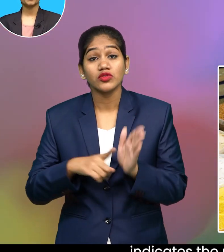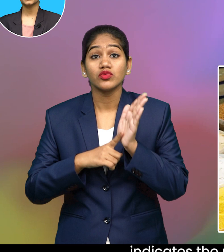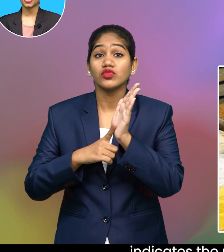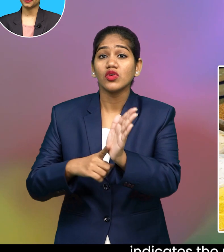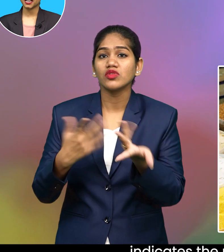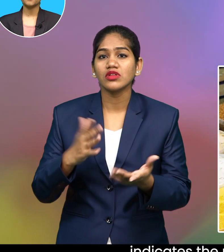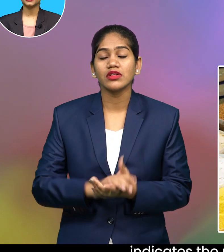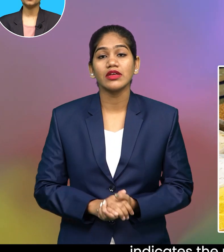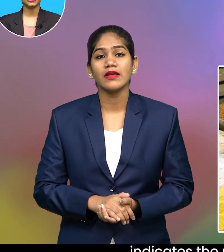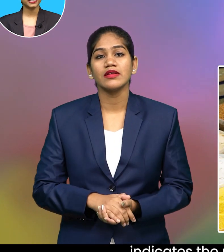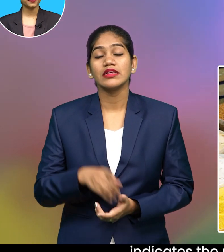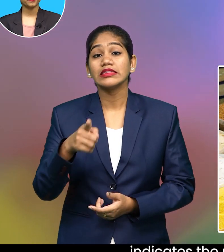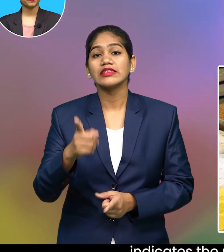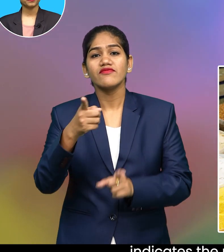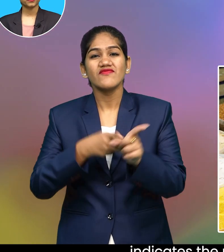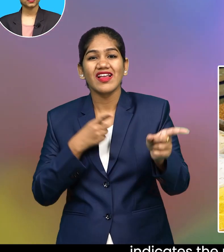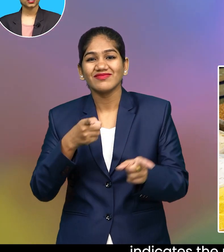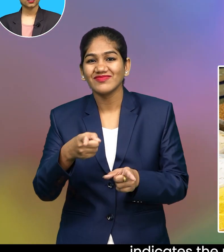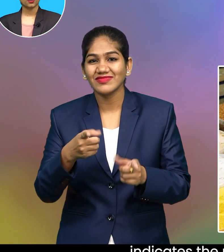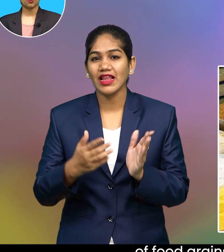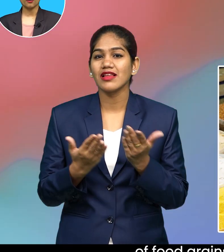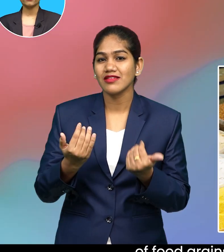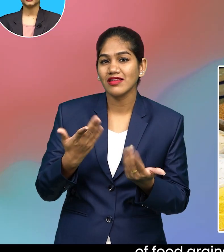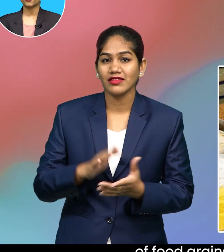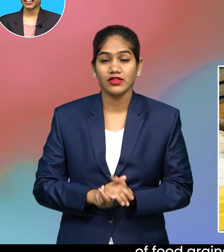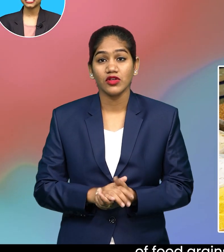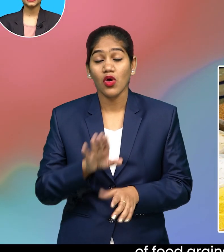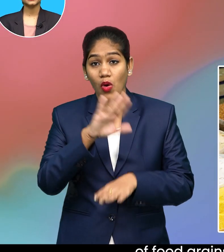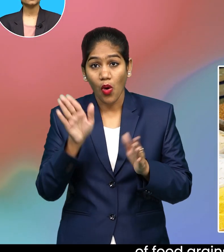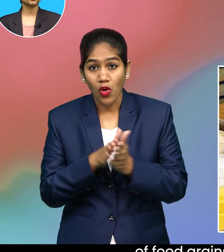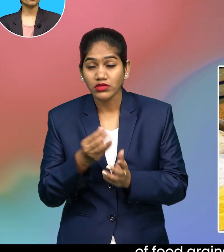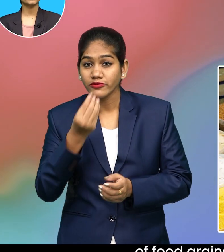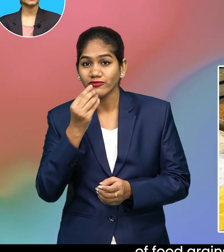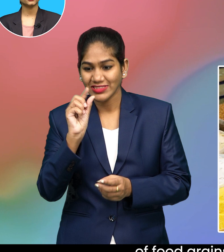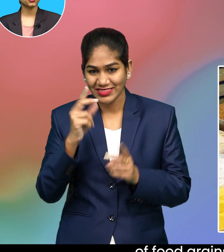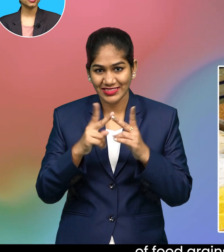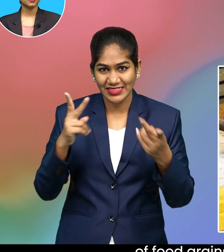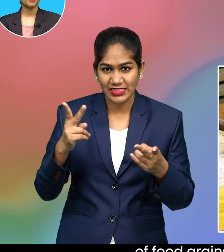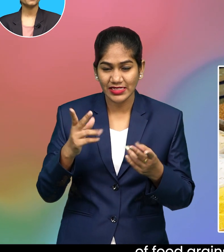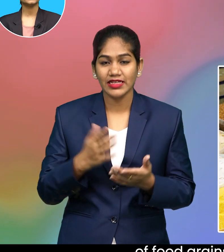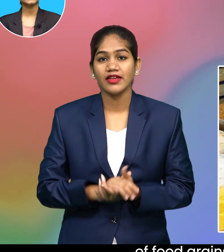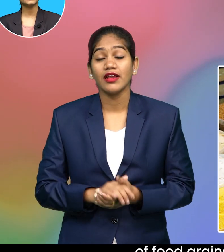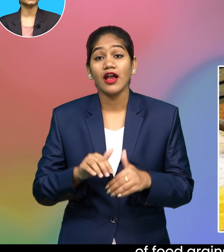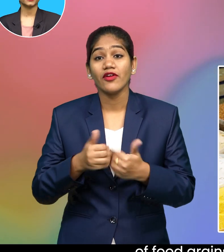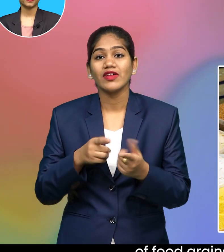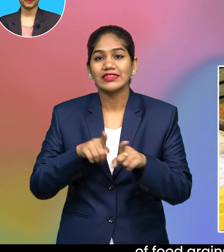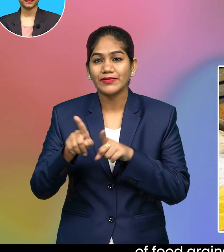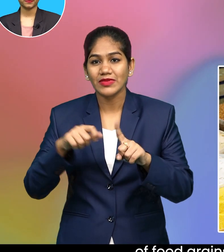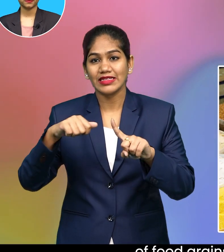indicates the per capita availability of food grains in terms of kg per